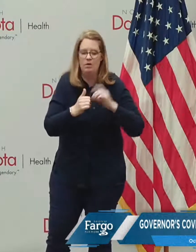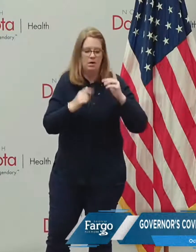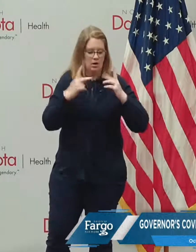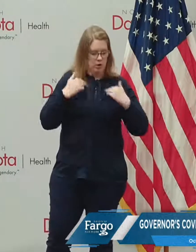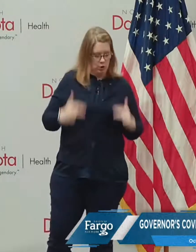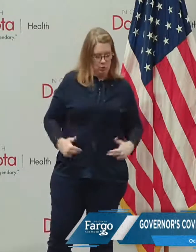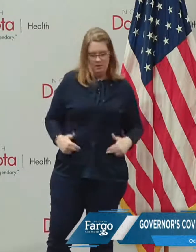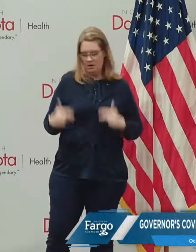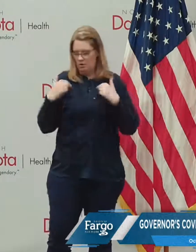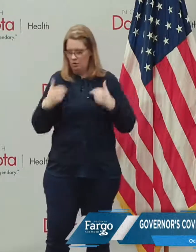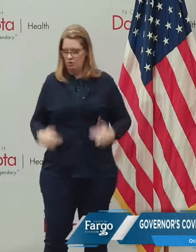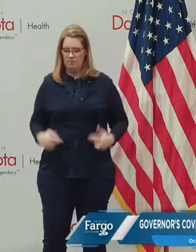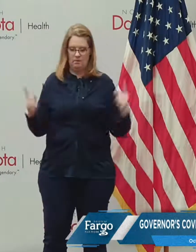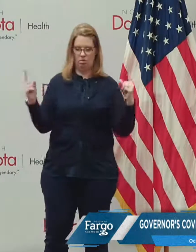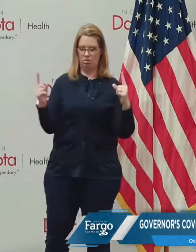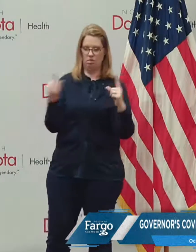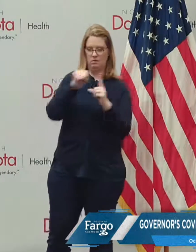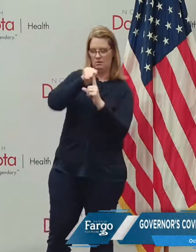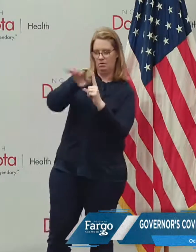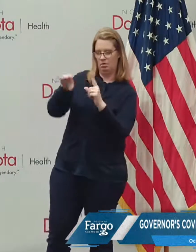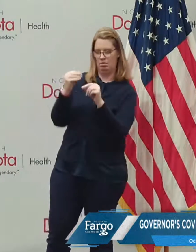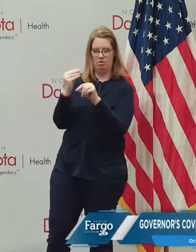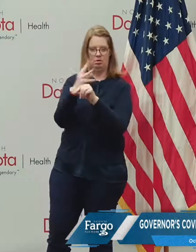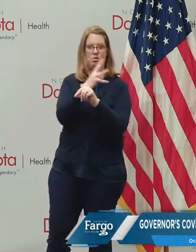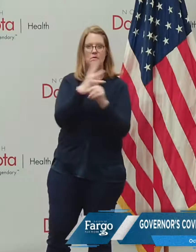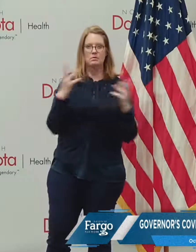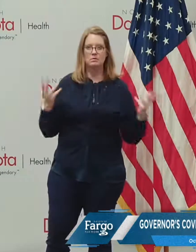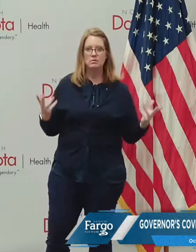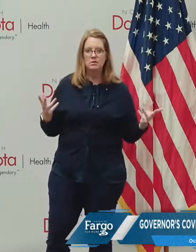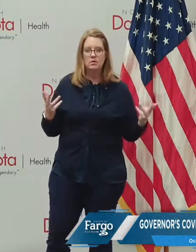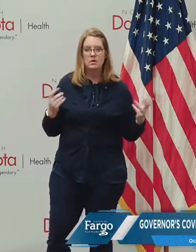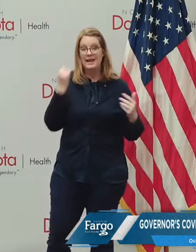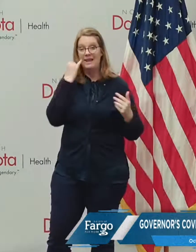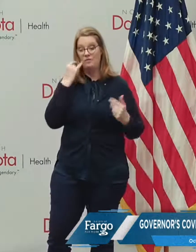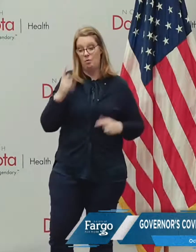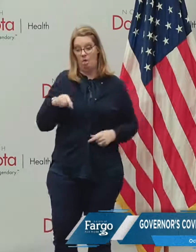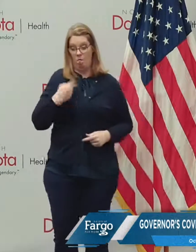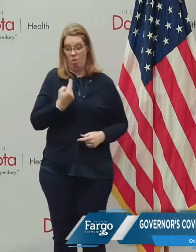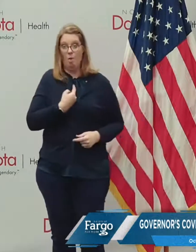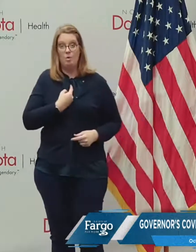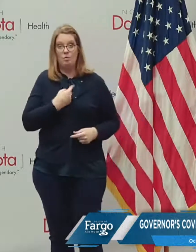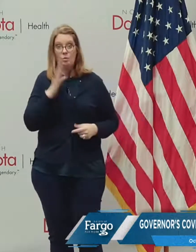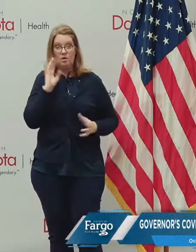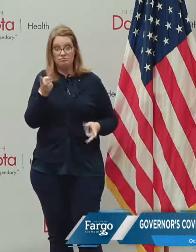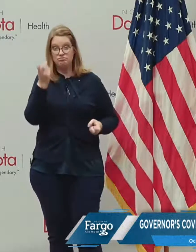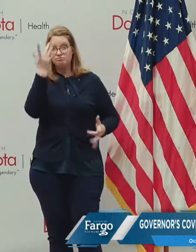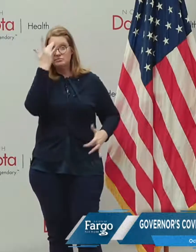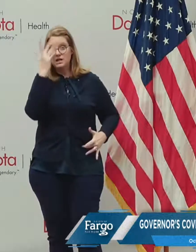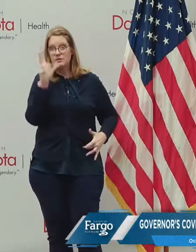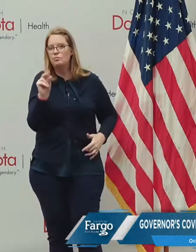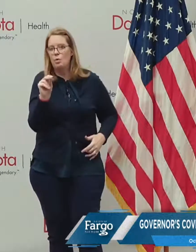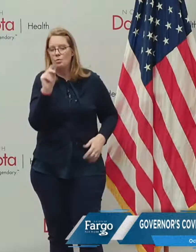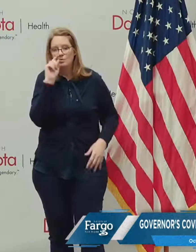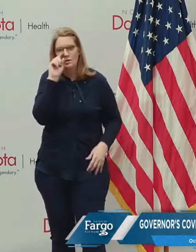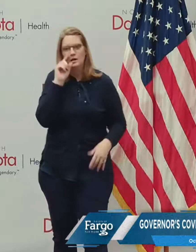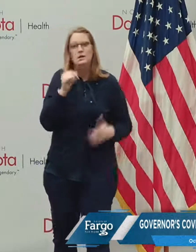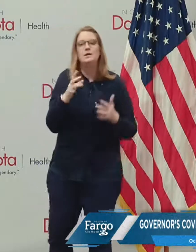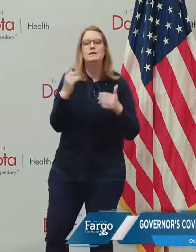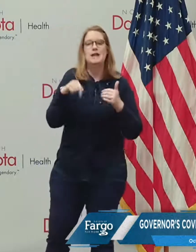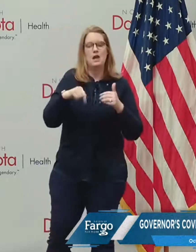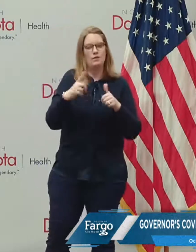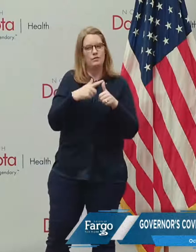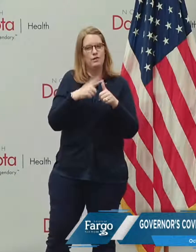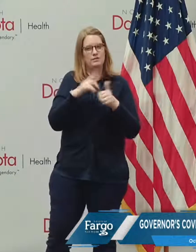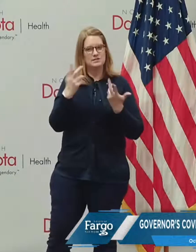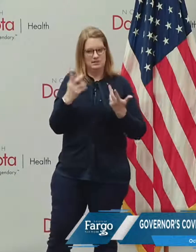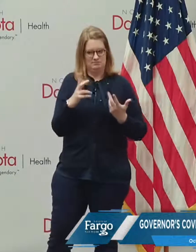not around other humans, you're not going to get this disease. So that's the first thing. In North Dakota, as we joked about